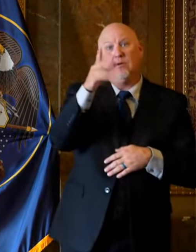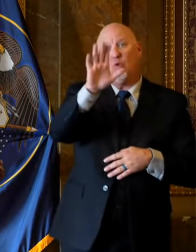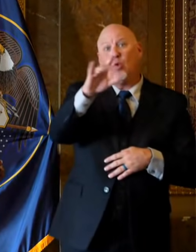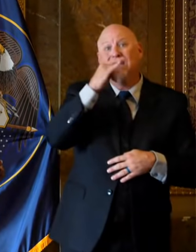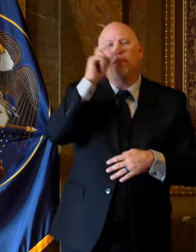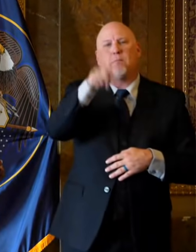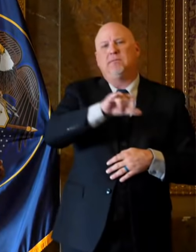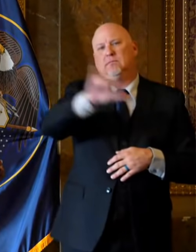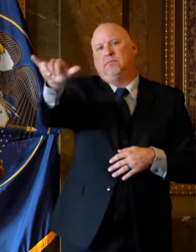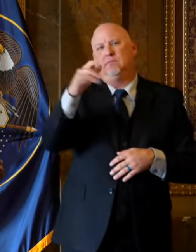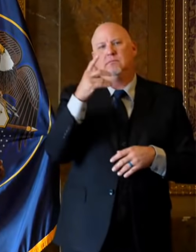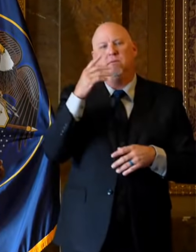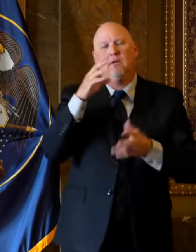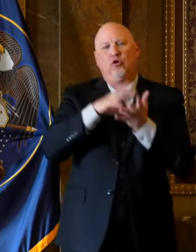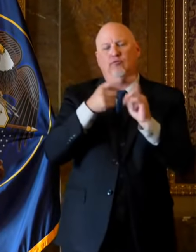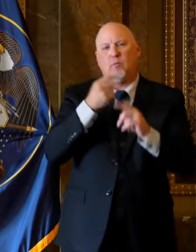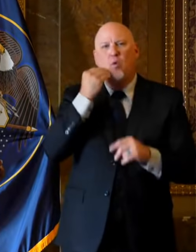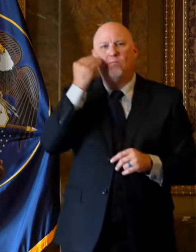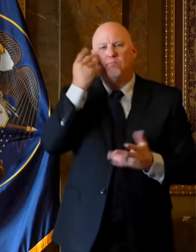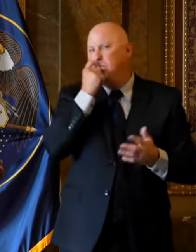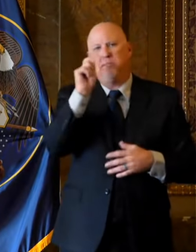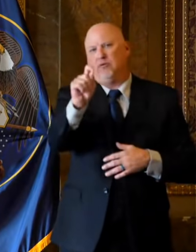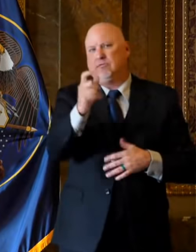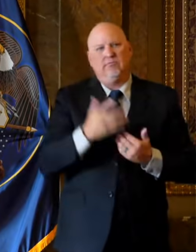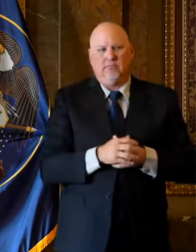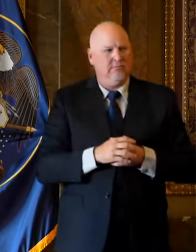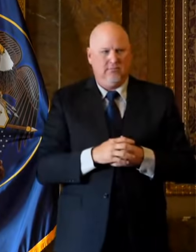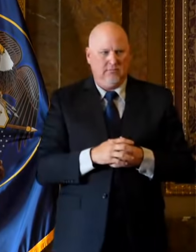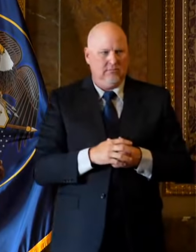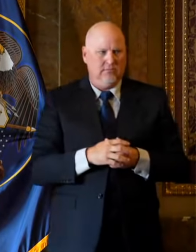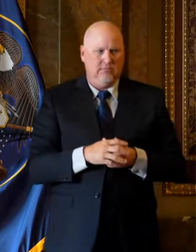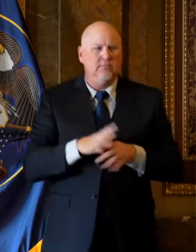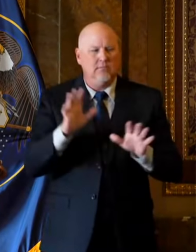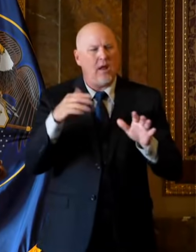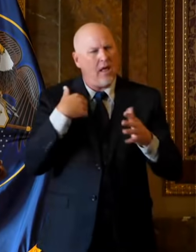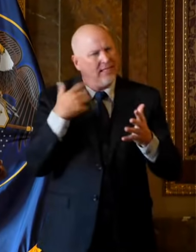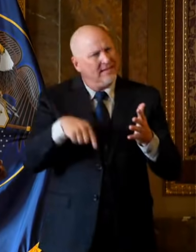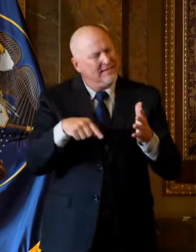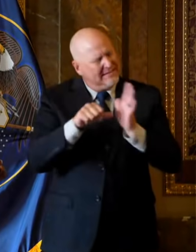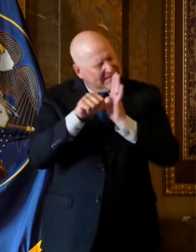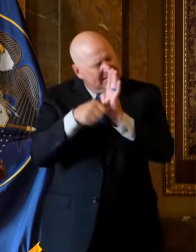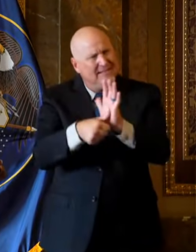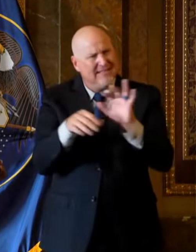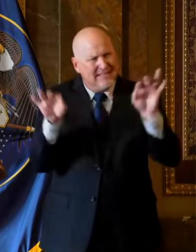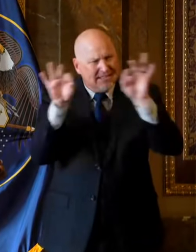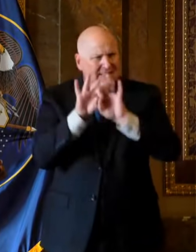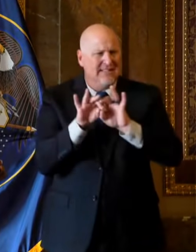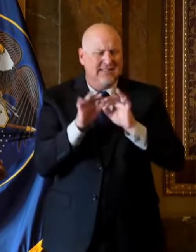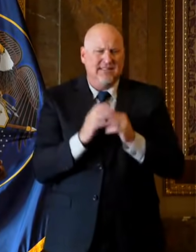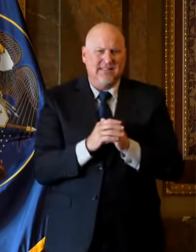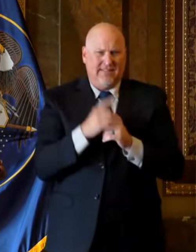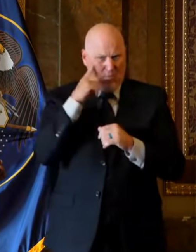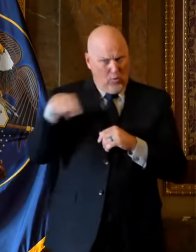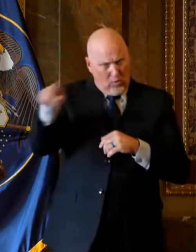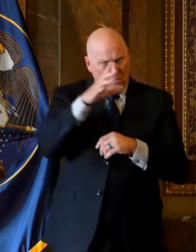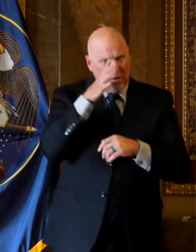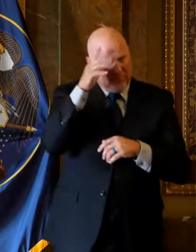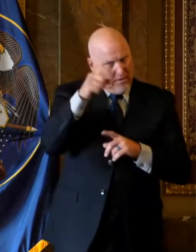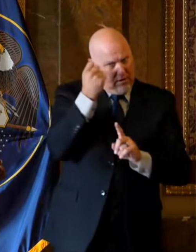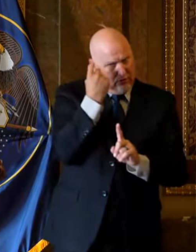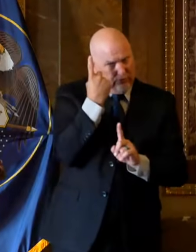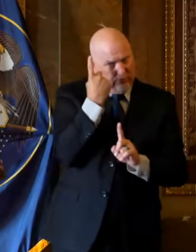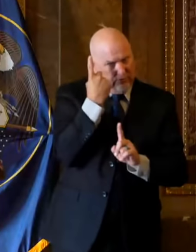This is a very important message that needs to get out there to parents, needs to get out there to school districts, it needs to get out there to local health